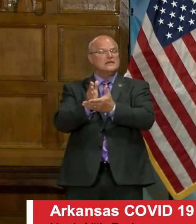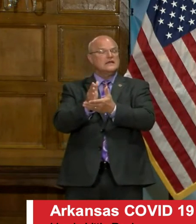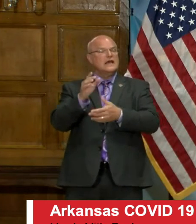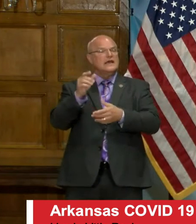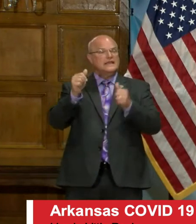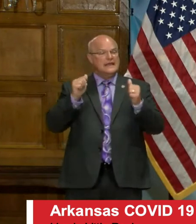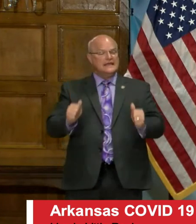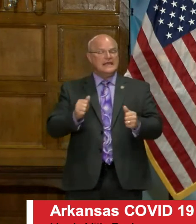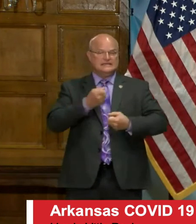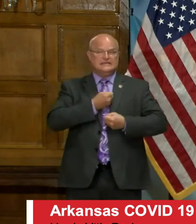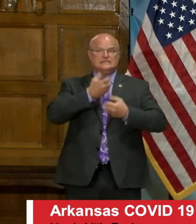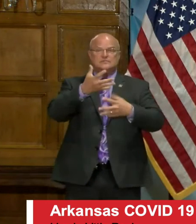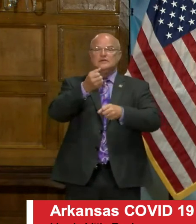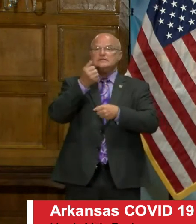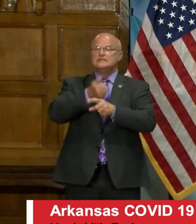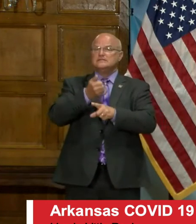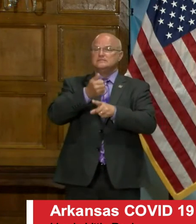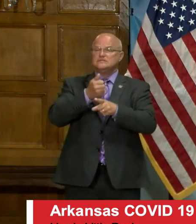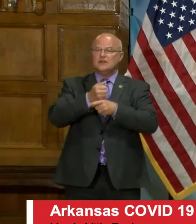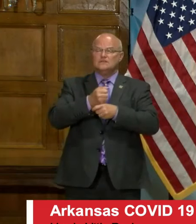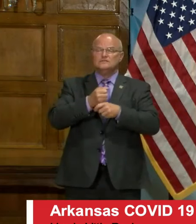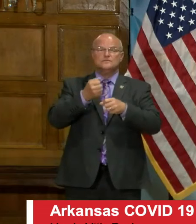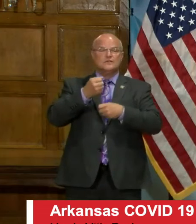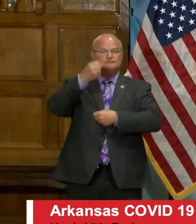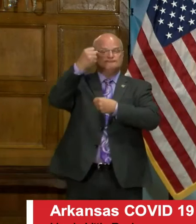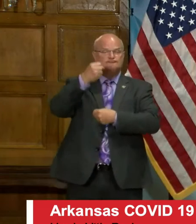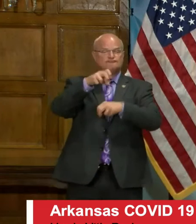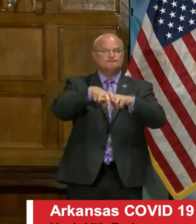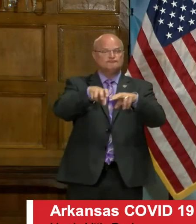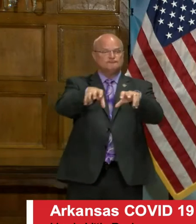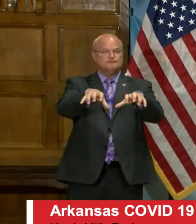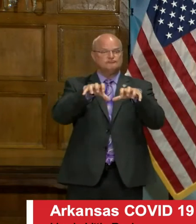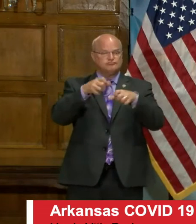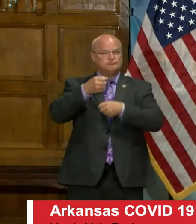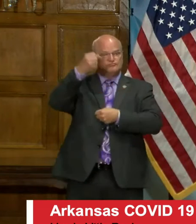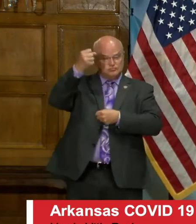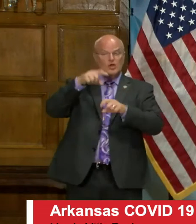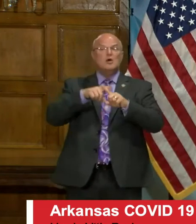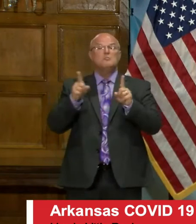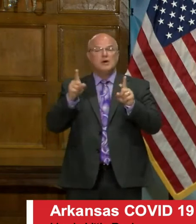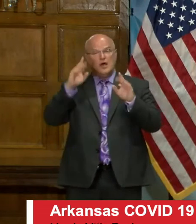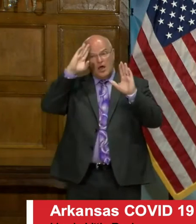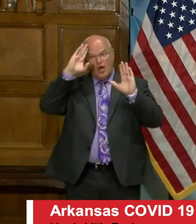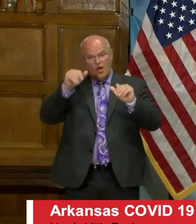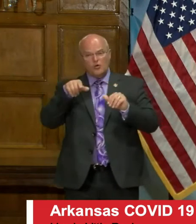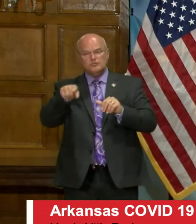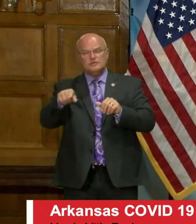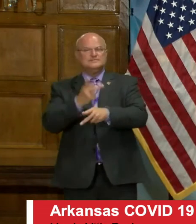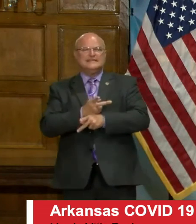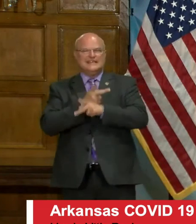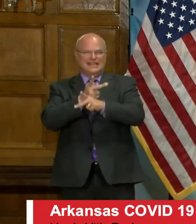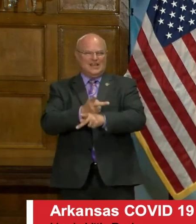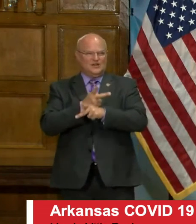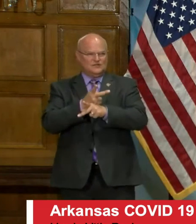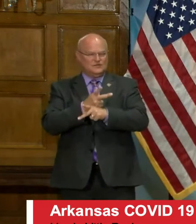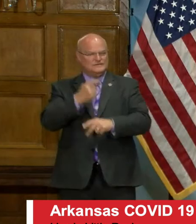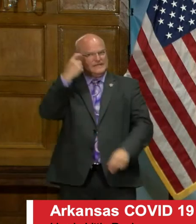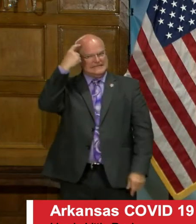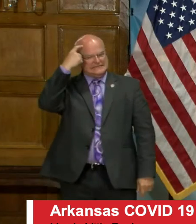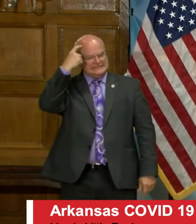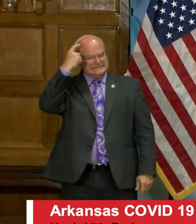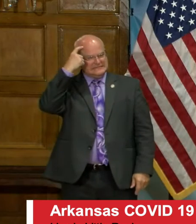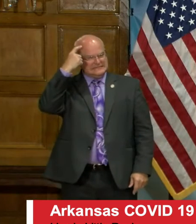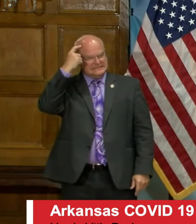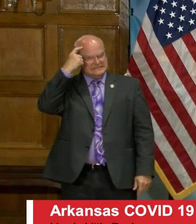for them to be able to express themselves during this time, but that's something that we hope they'll all be careful of and mindful